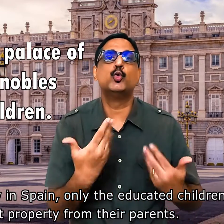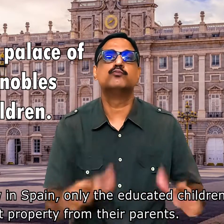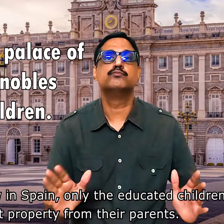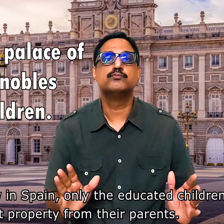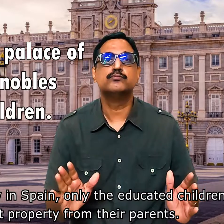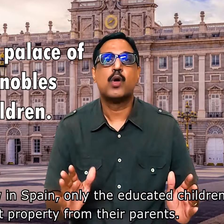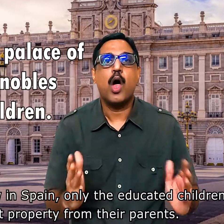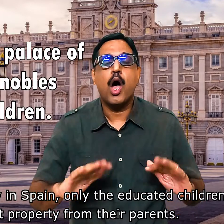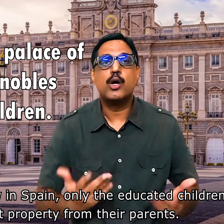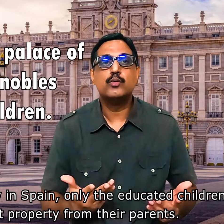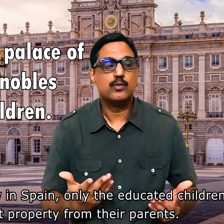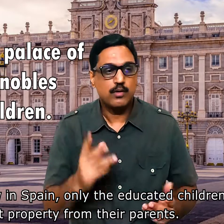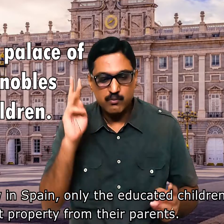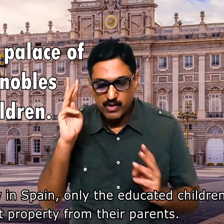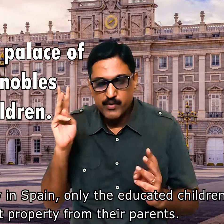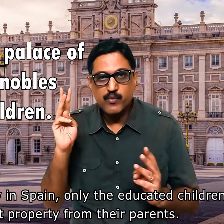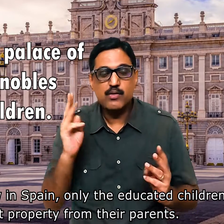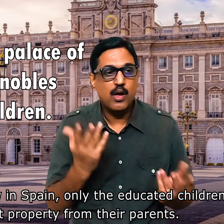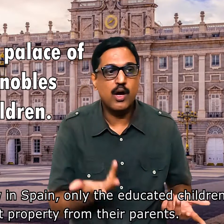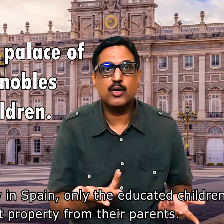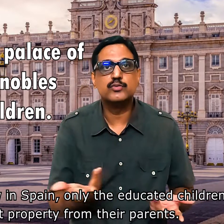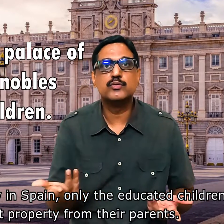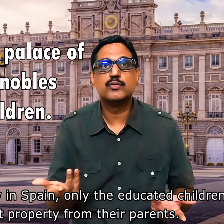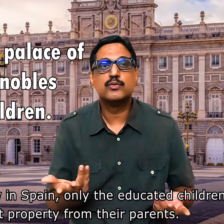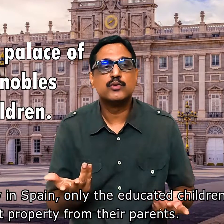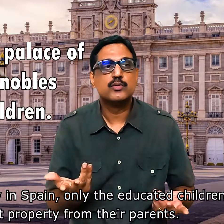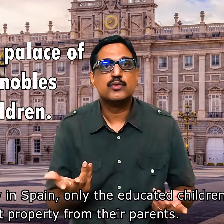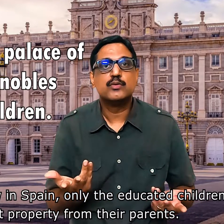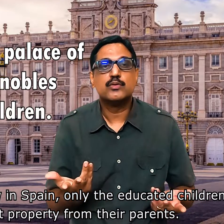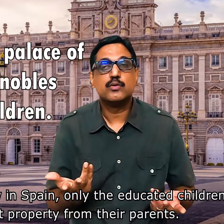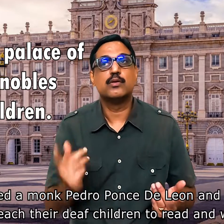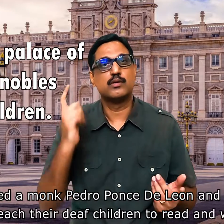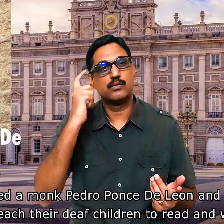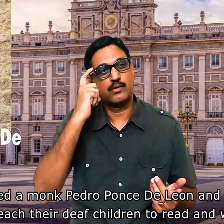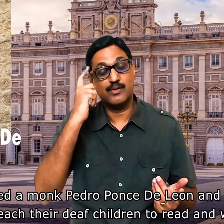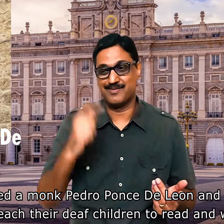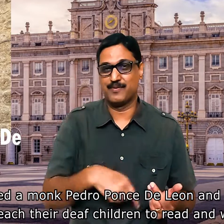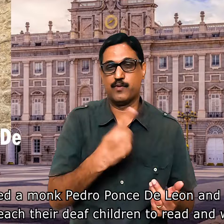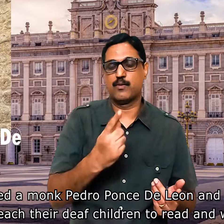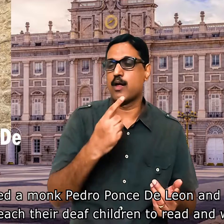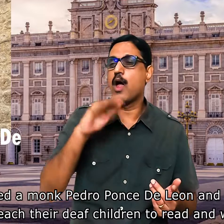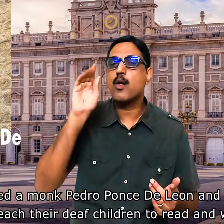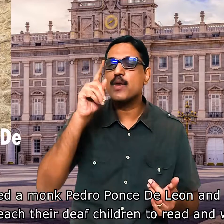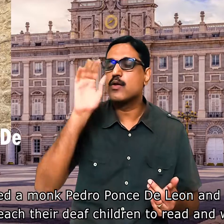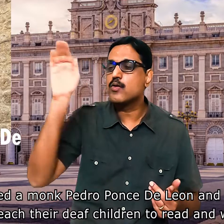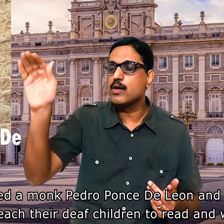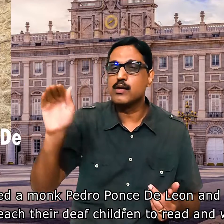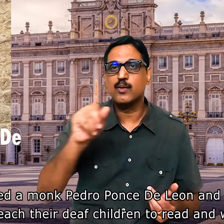As per the law in Spain, only the educated children should get property from their parents. The nobles called a